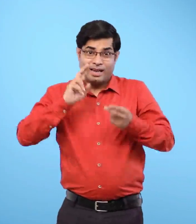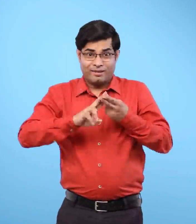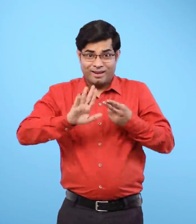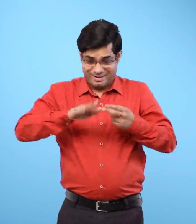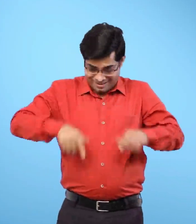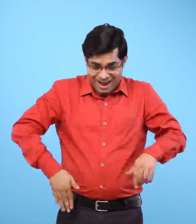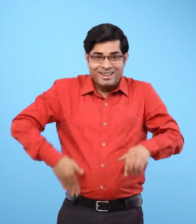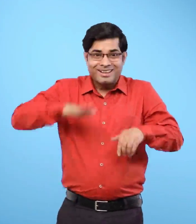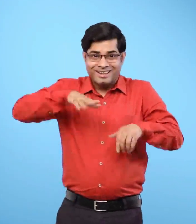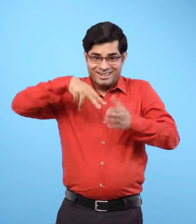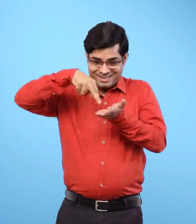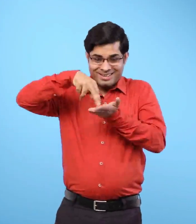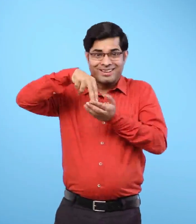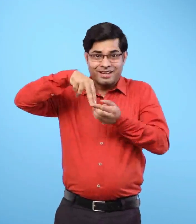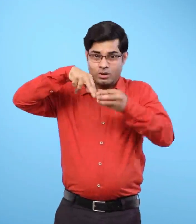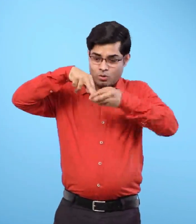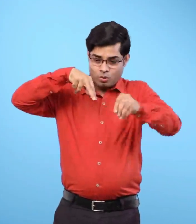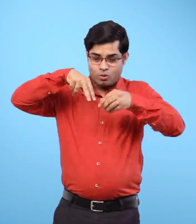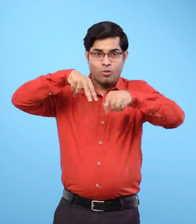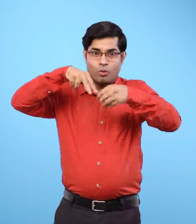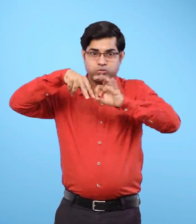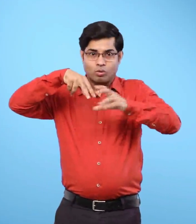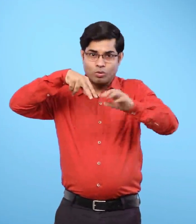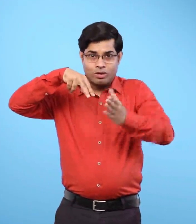My feet burn if I walk barefoot.